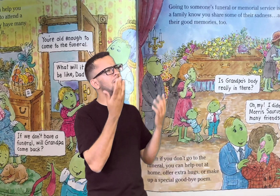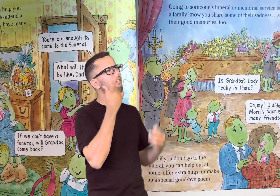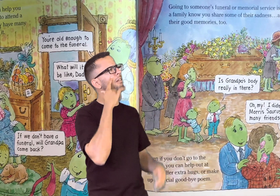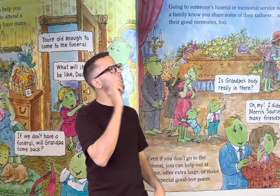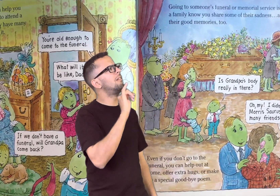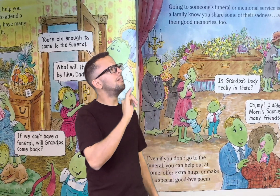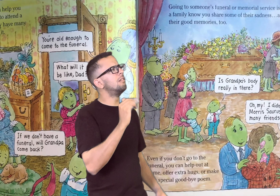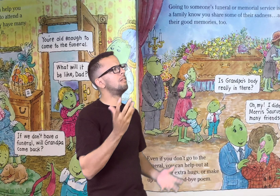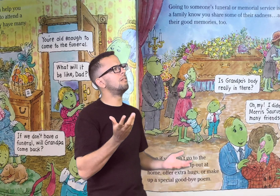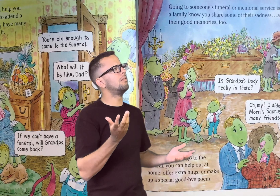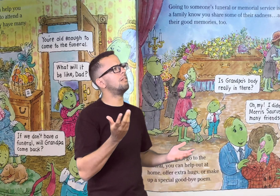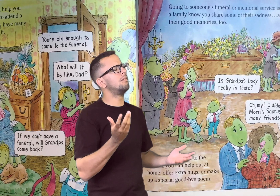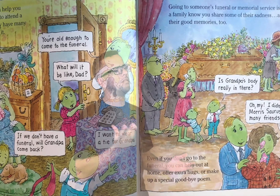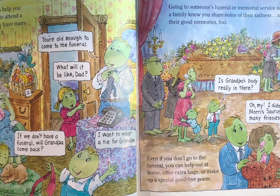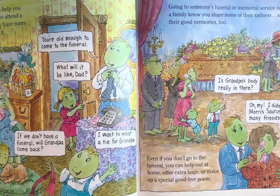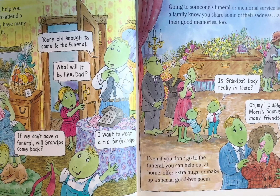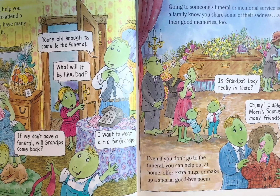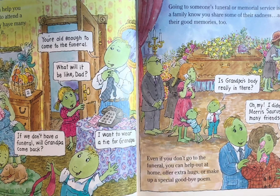What will it be like, Dad?